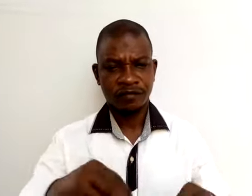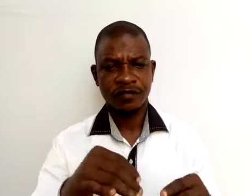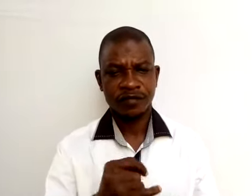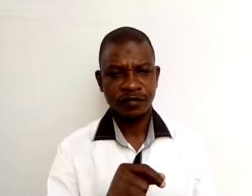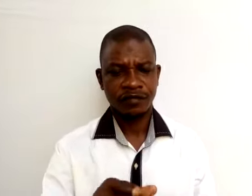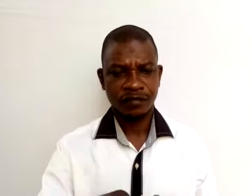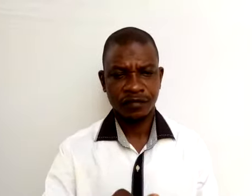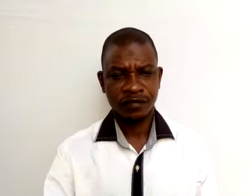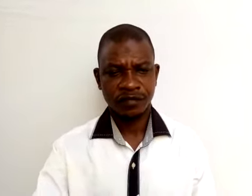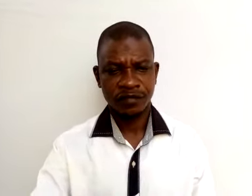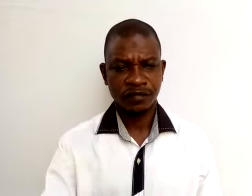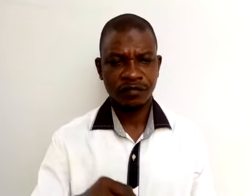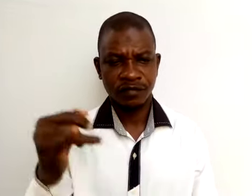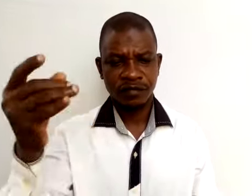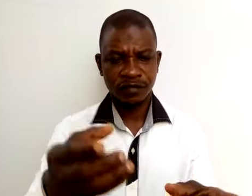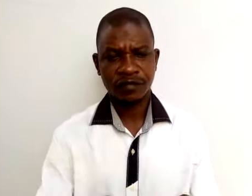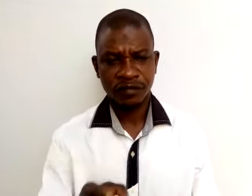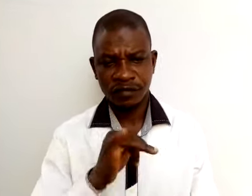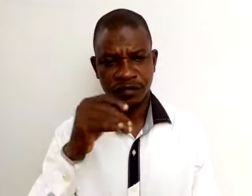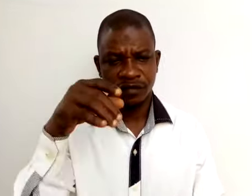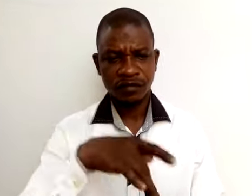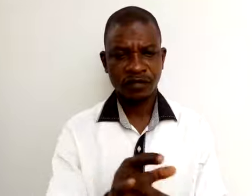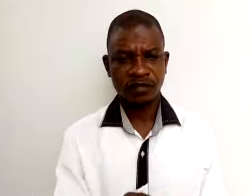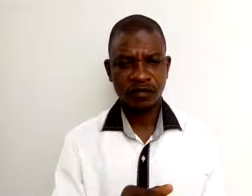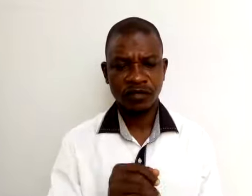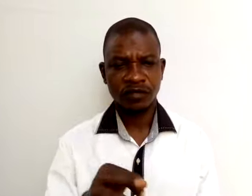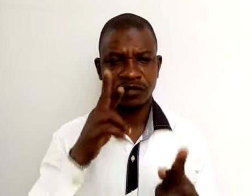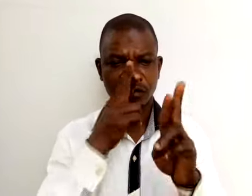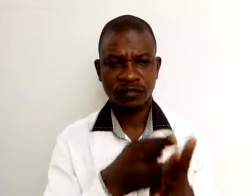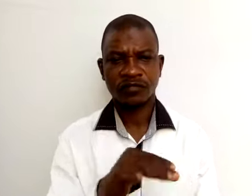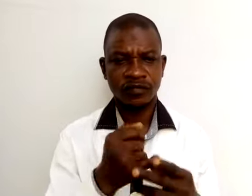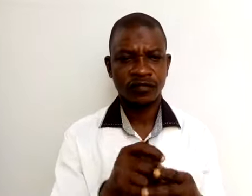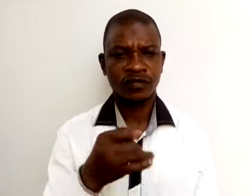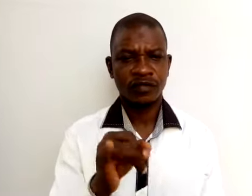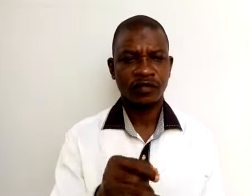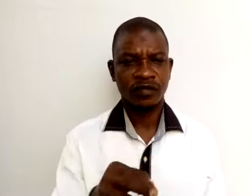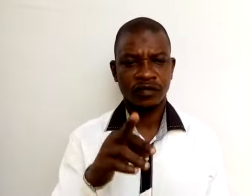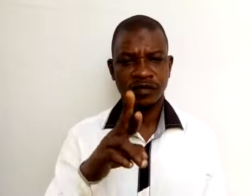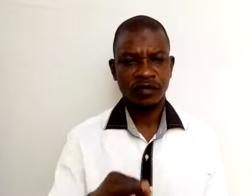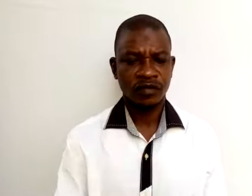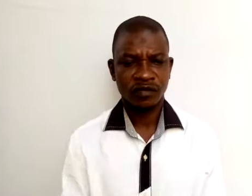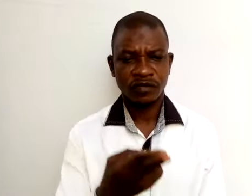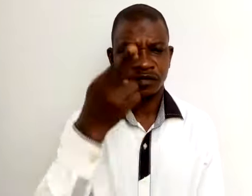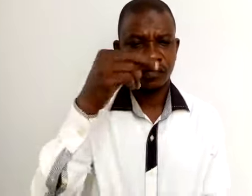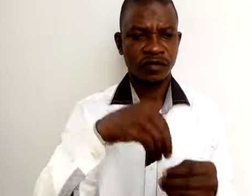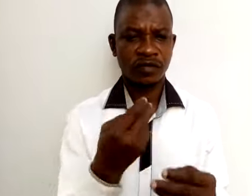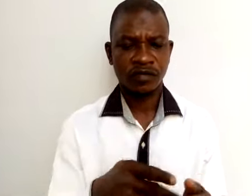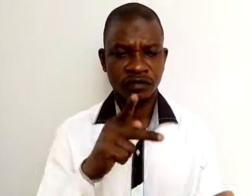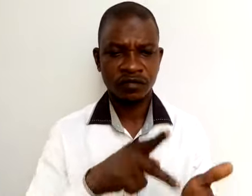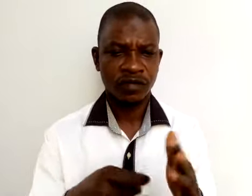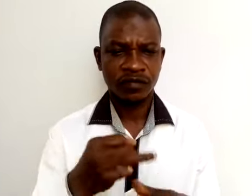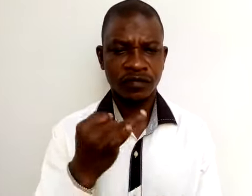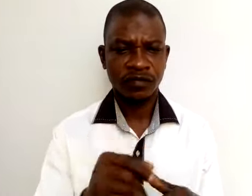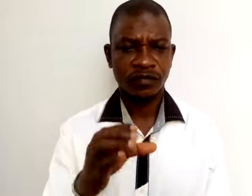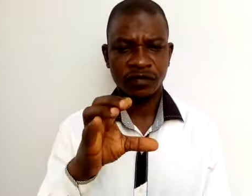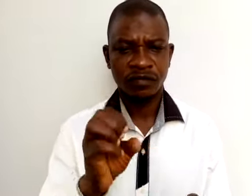demand curve is caused as a result of rise in the price of the commodity from